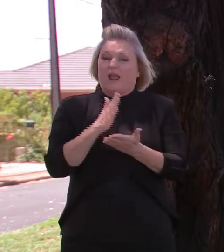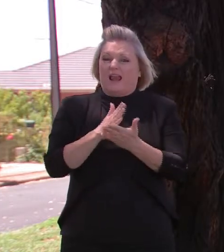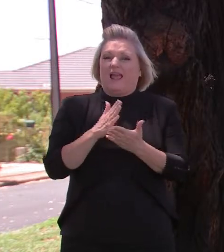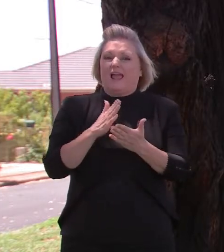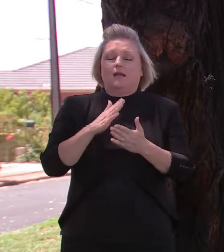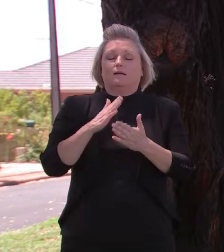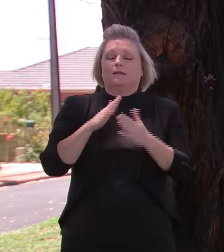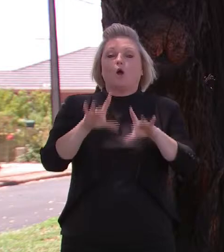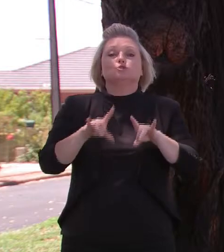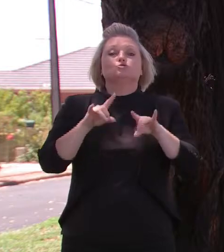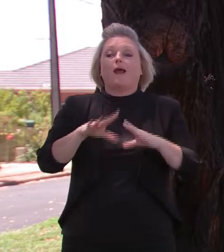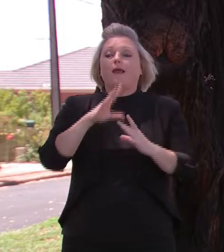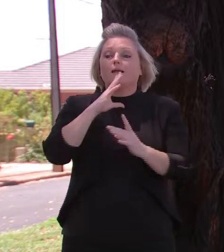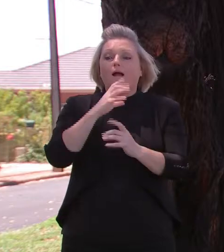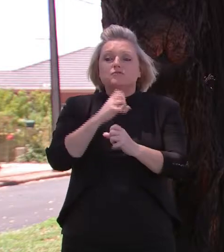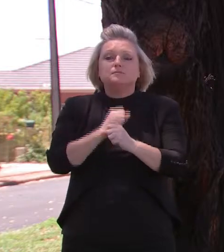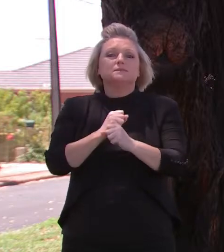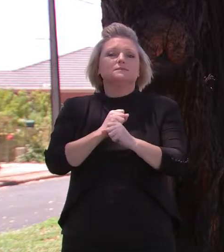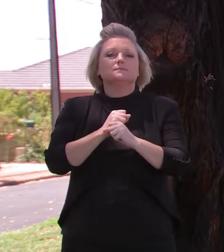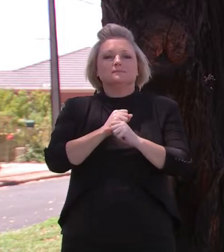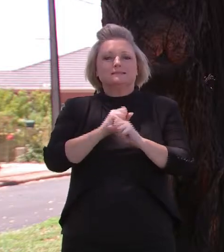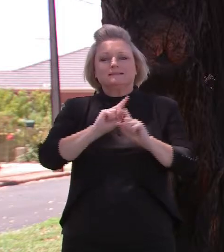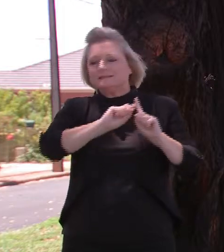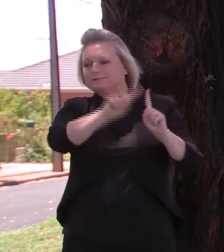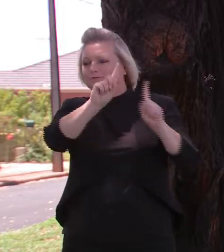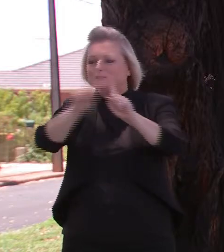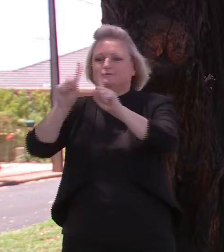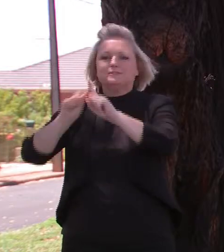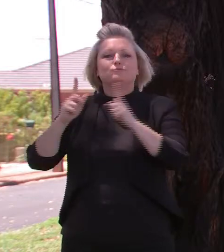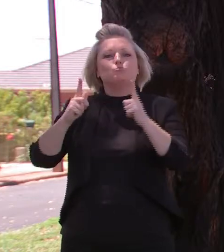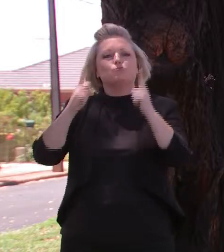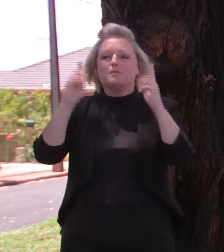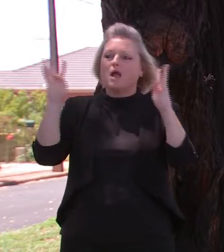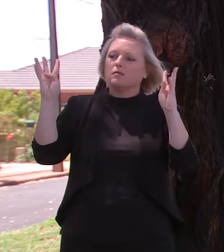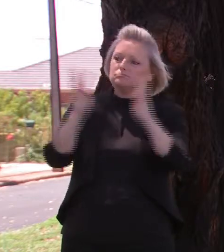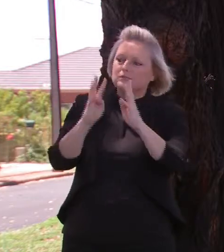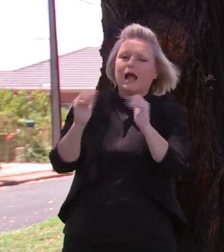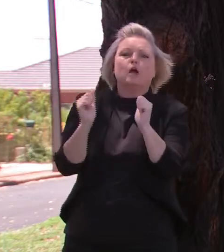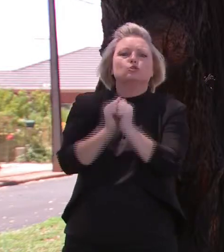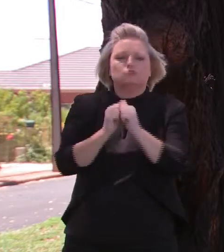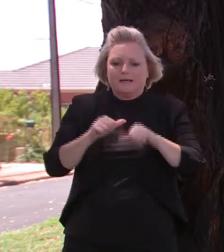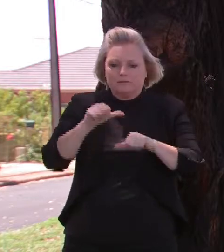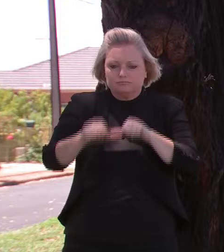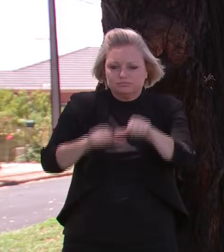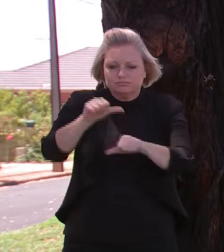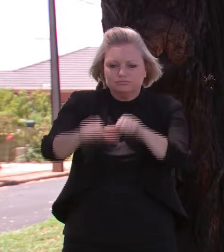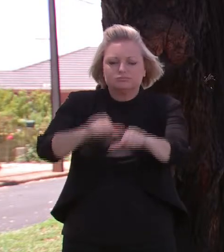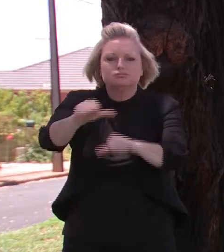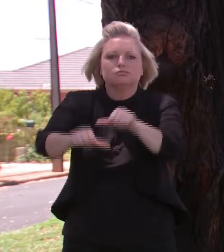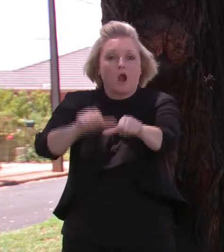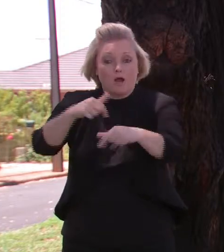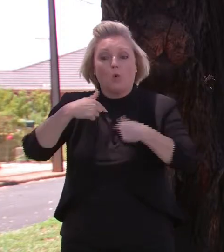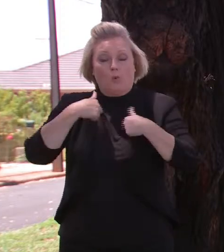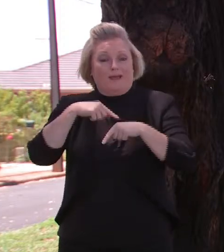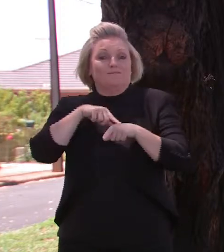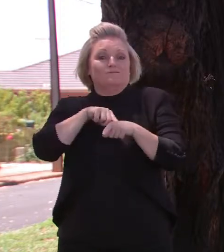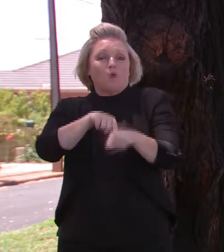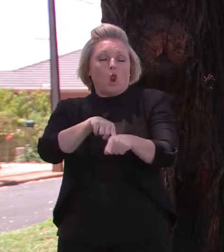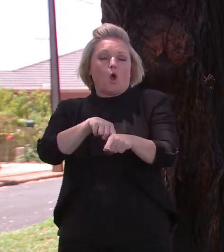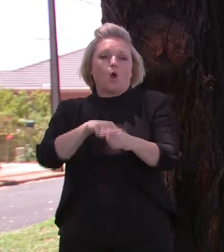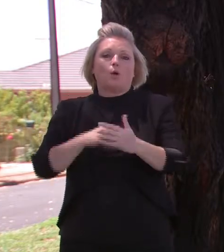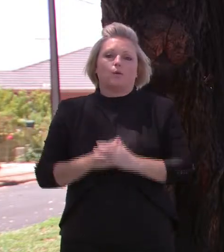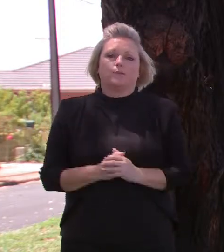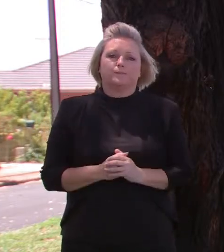other states, as it turned out. But the reality is these are not under the control of the state government. They're a national